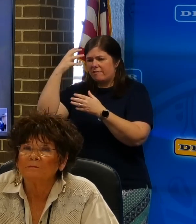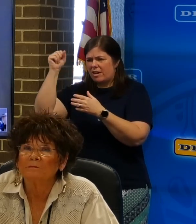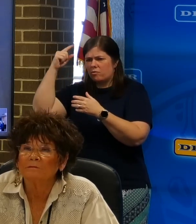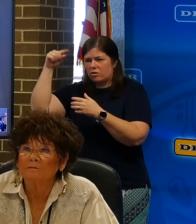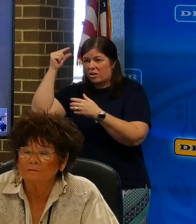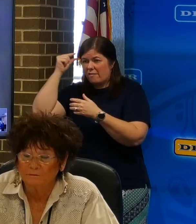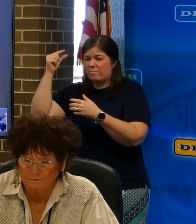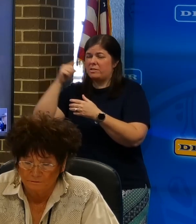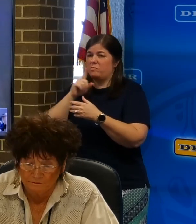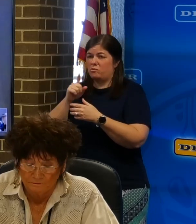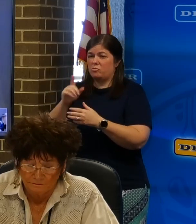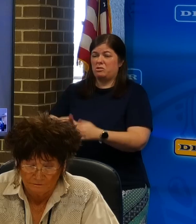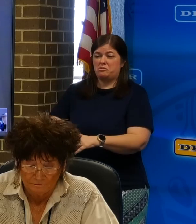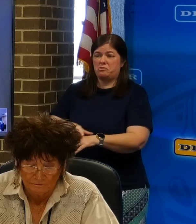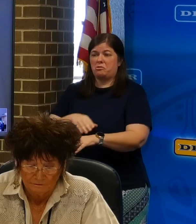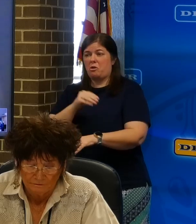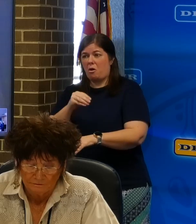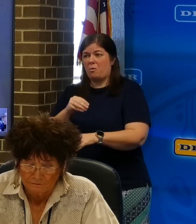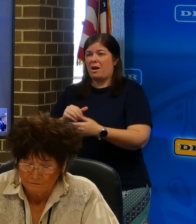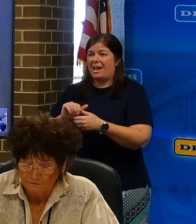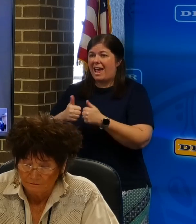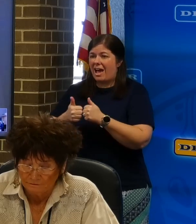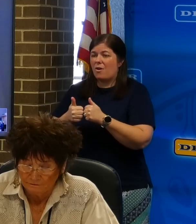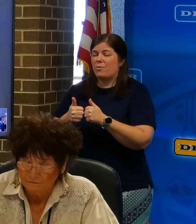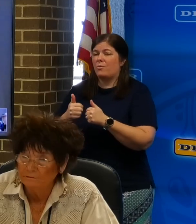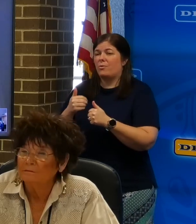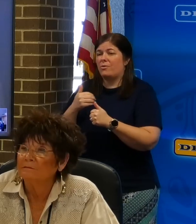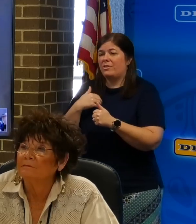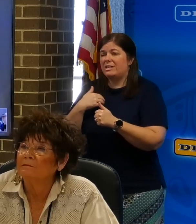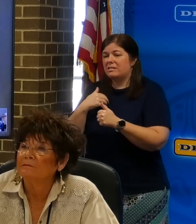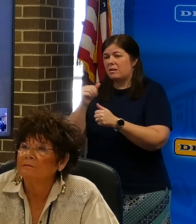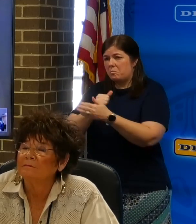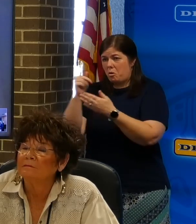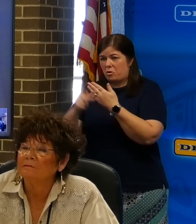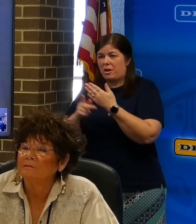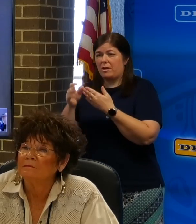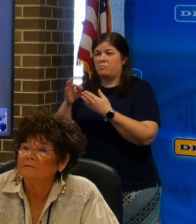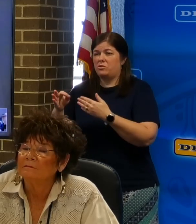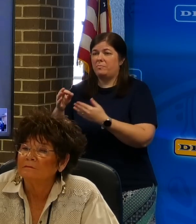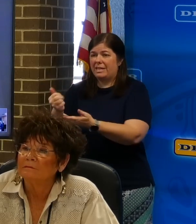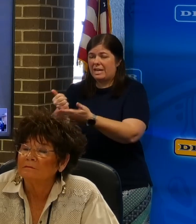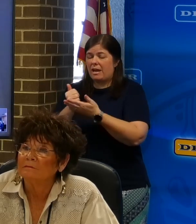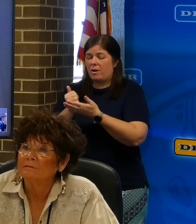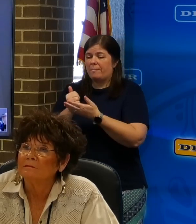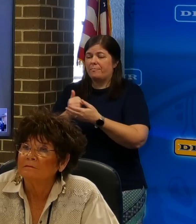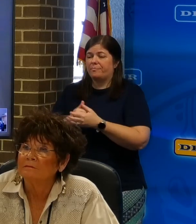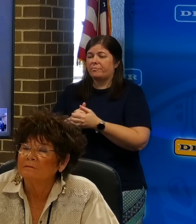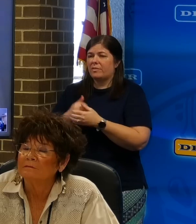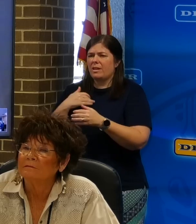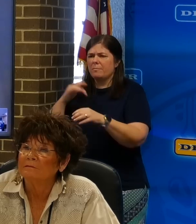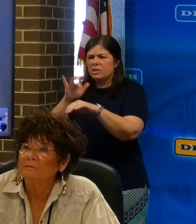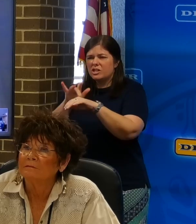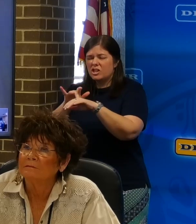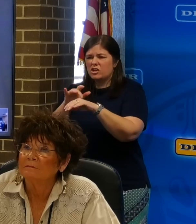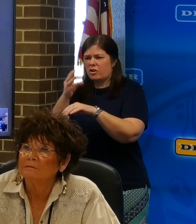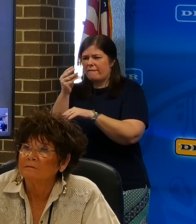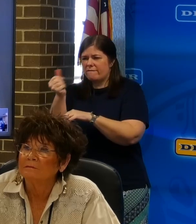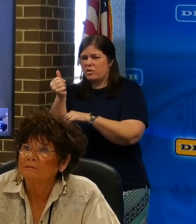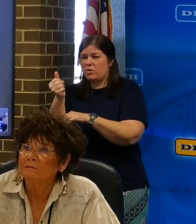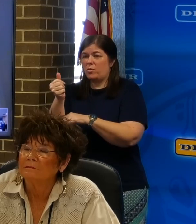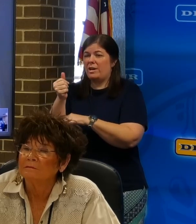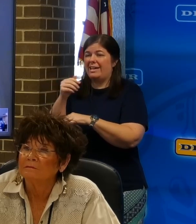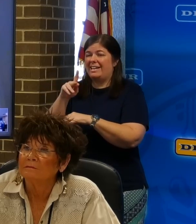slow to give guidance on how the programs in the CARES Act should be administered. I'm going to touch on the key programs in the Act and then give a